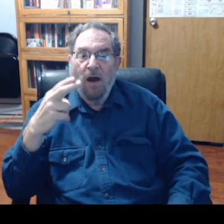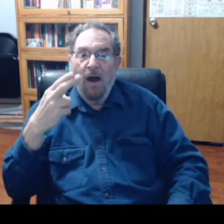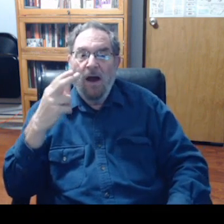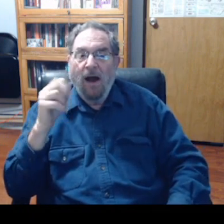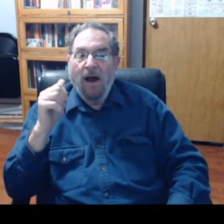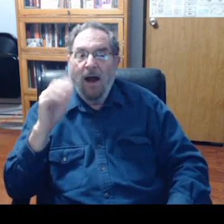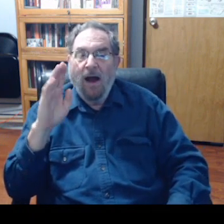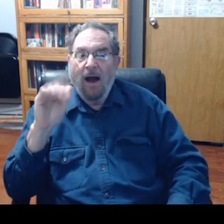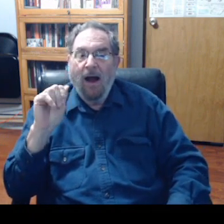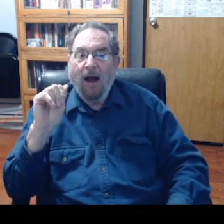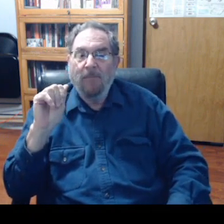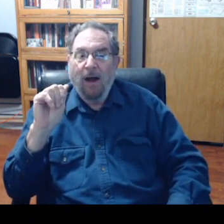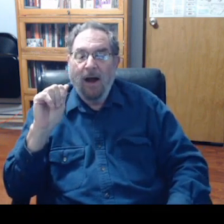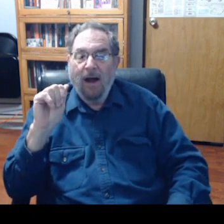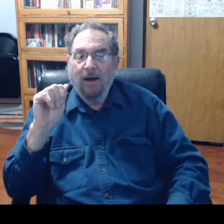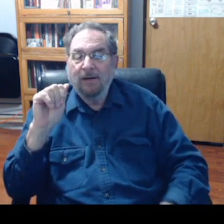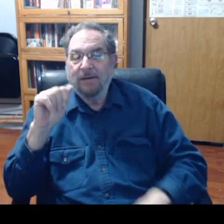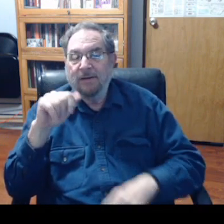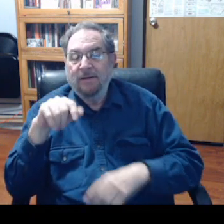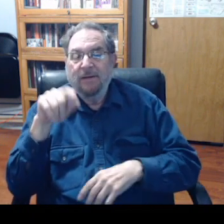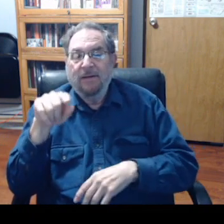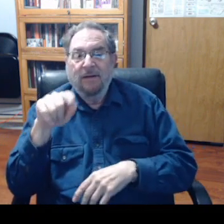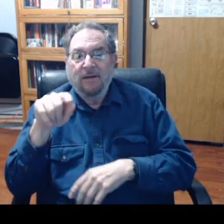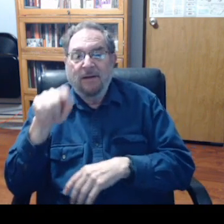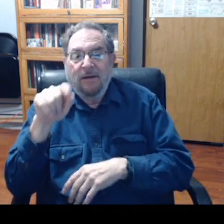Baruch Haba,